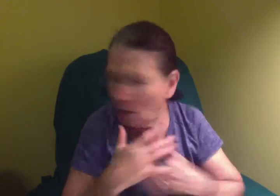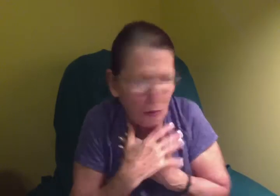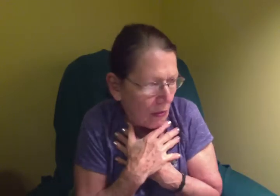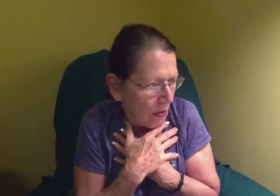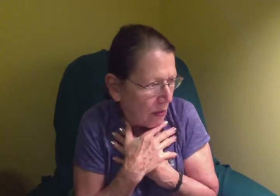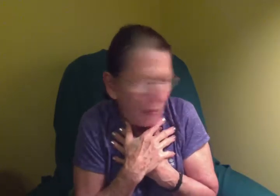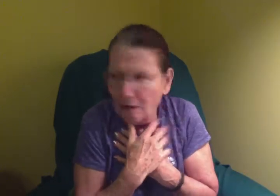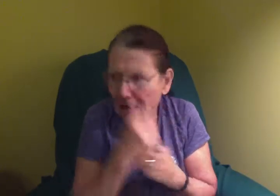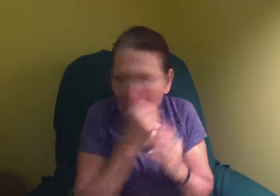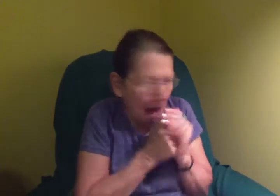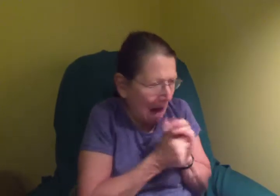Uh,